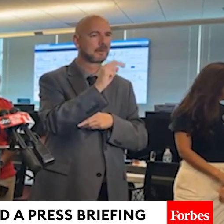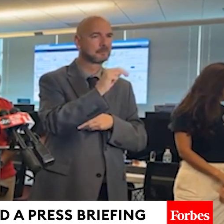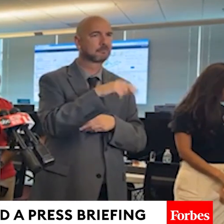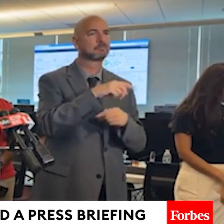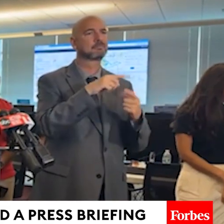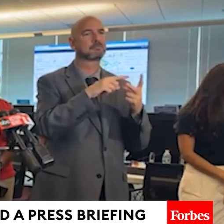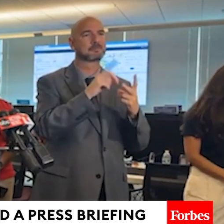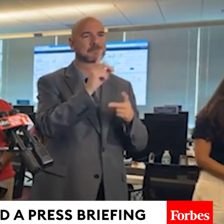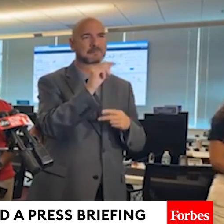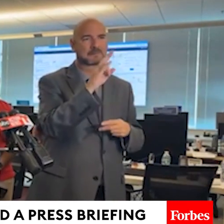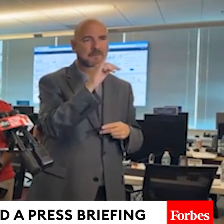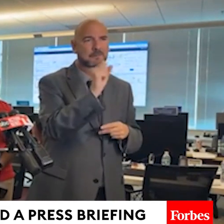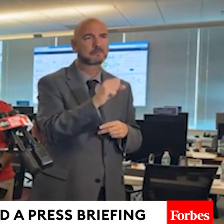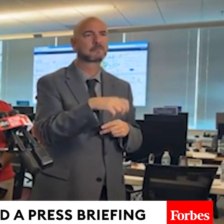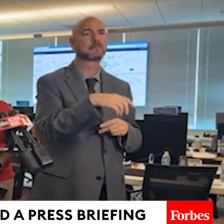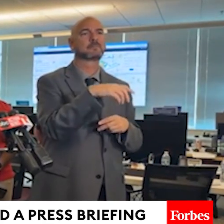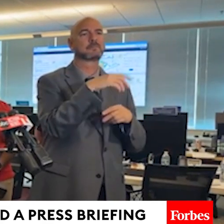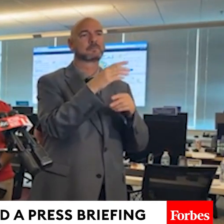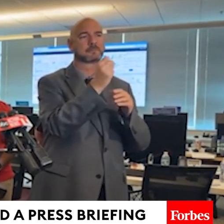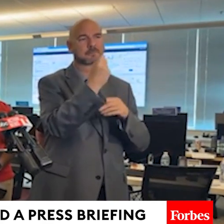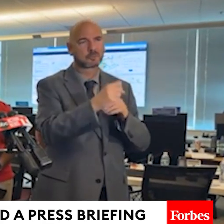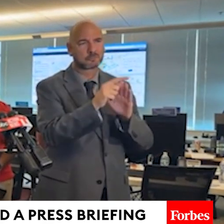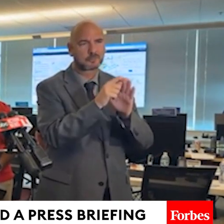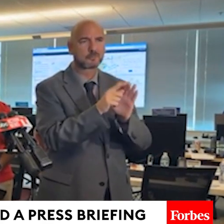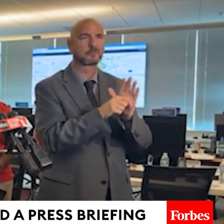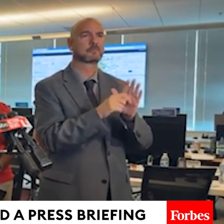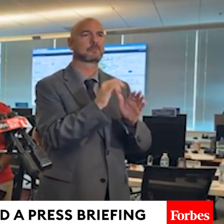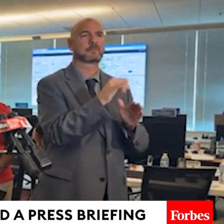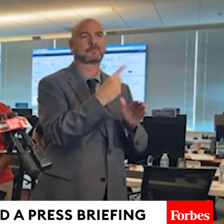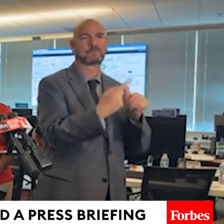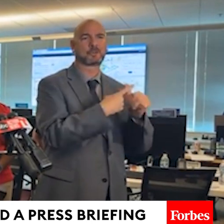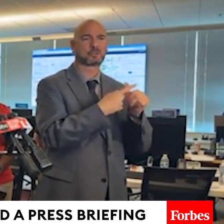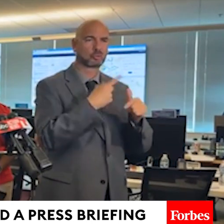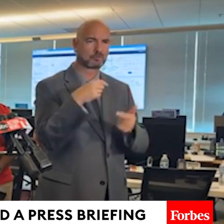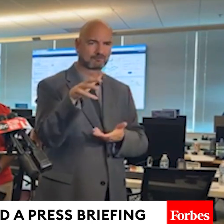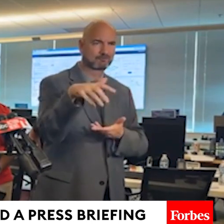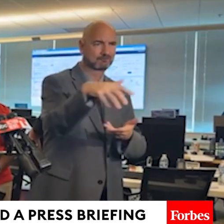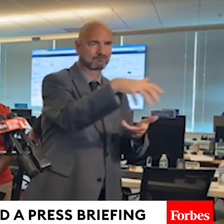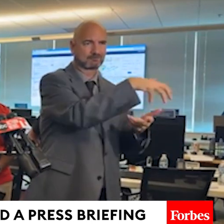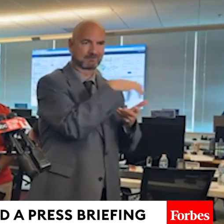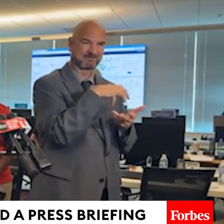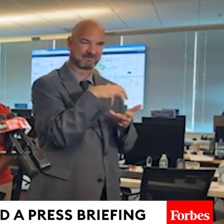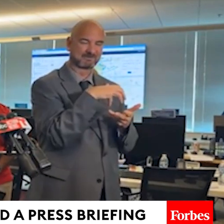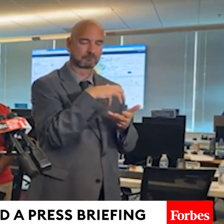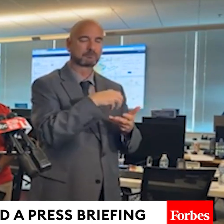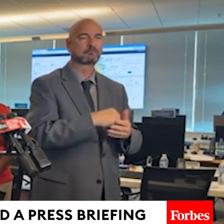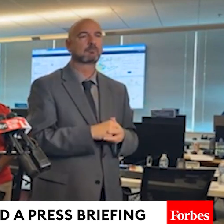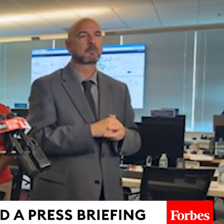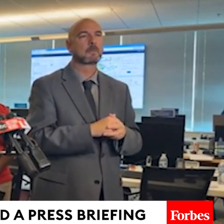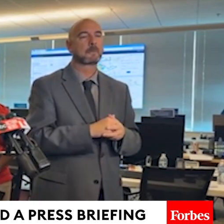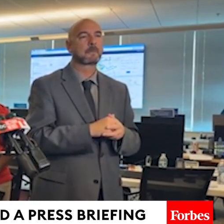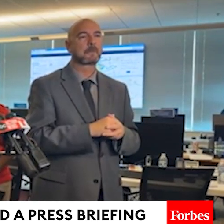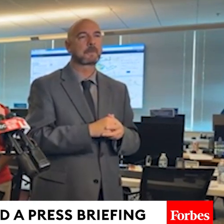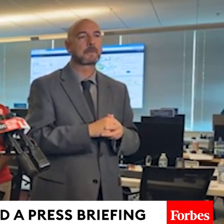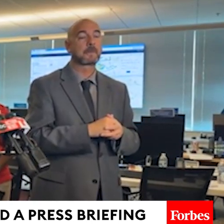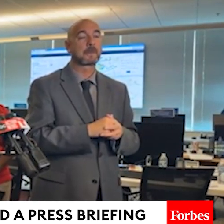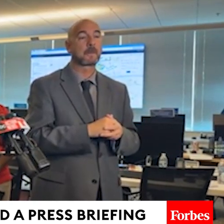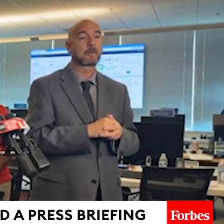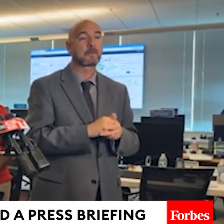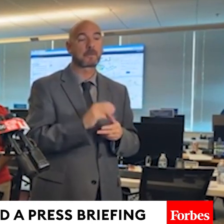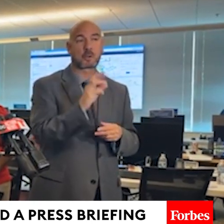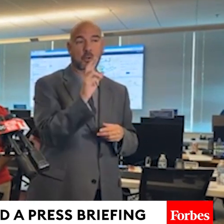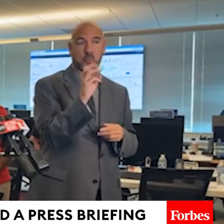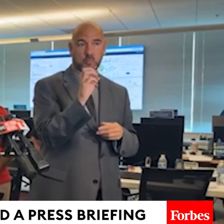in the South Tampa area. So we're going to pick that up, and then refuse yard waste, they're going